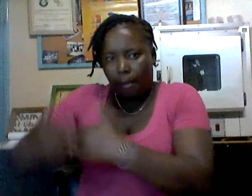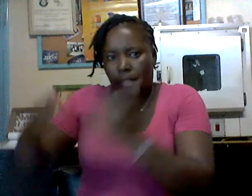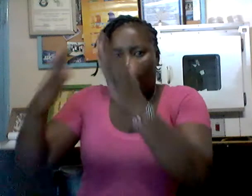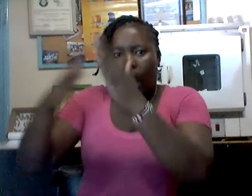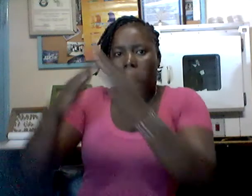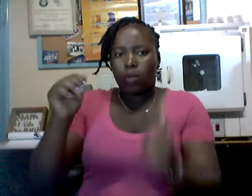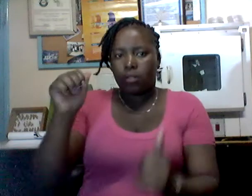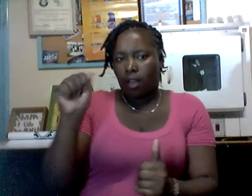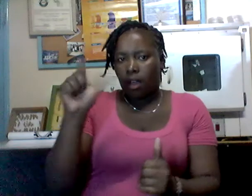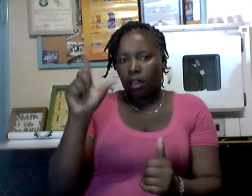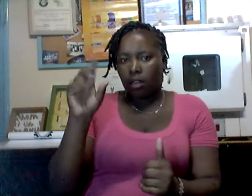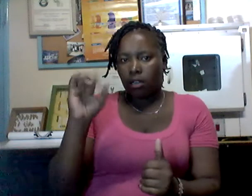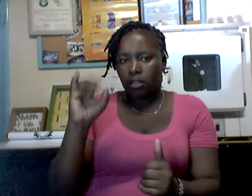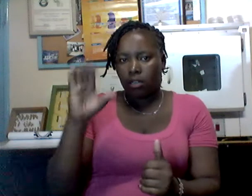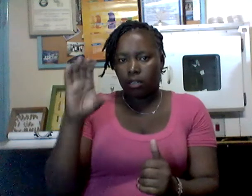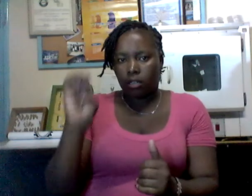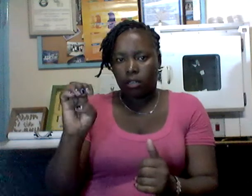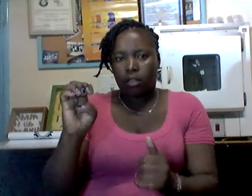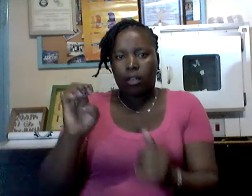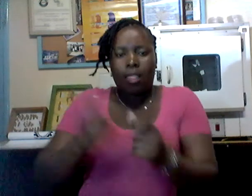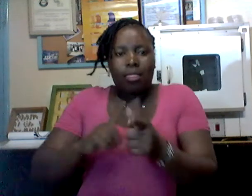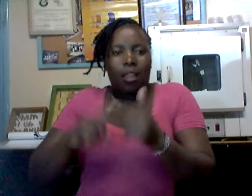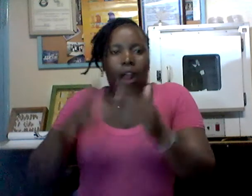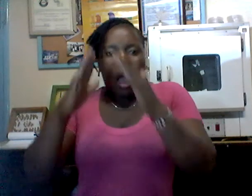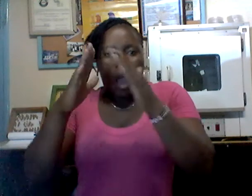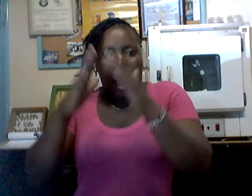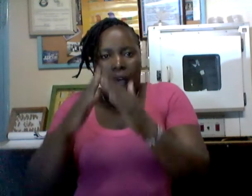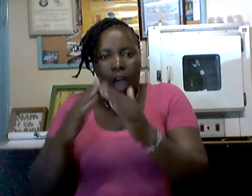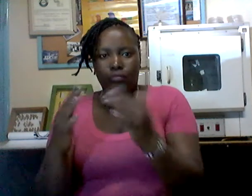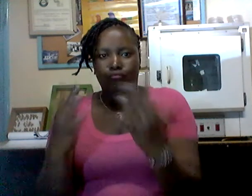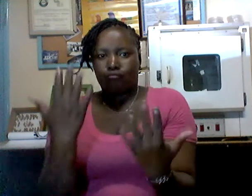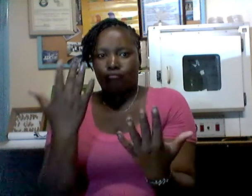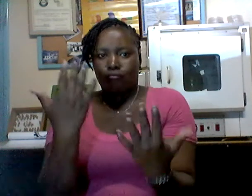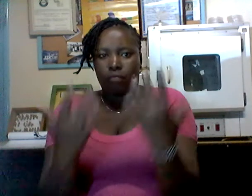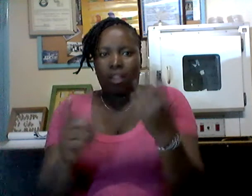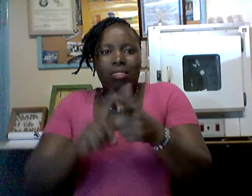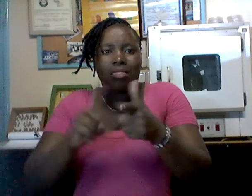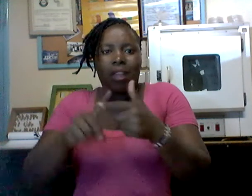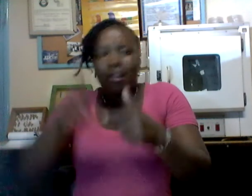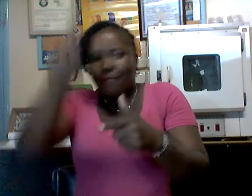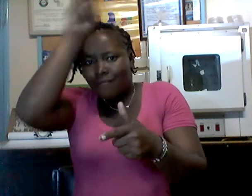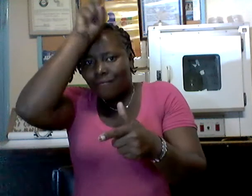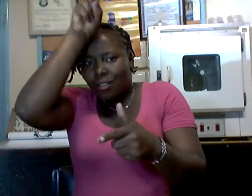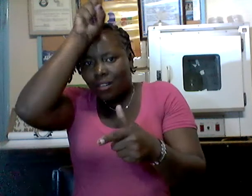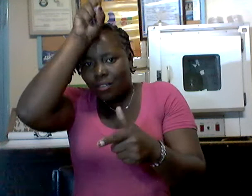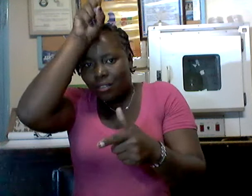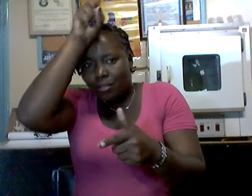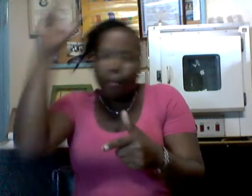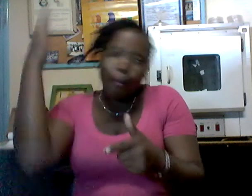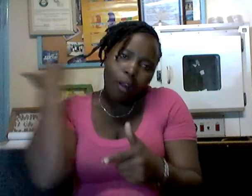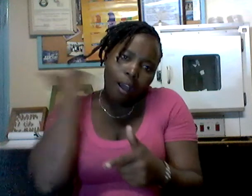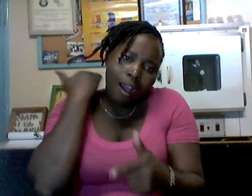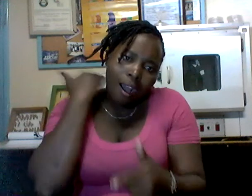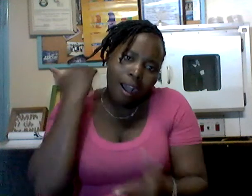Her house was on fire and villagers of Molanga were helping her put